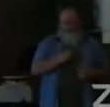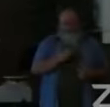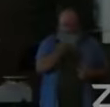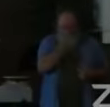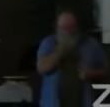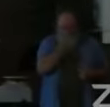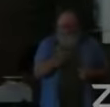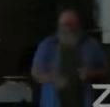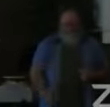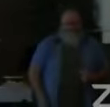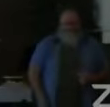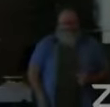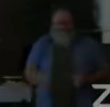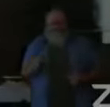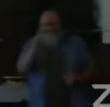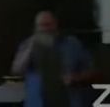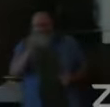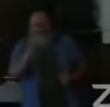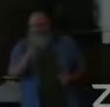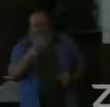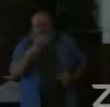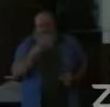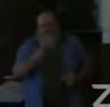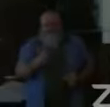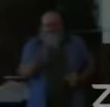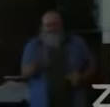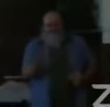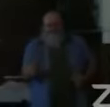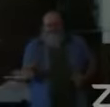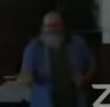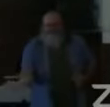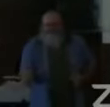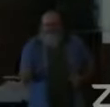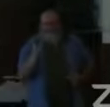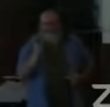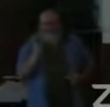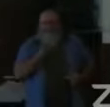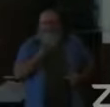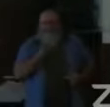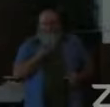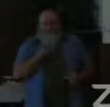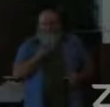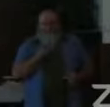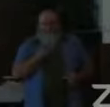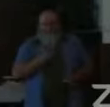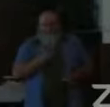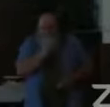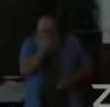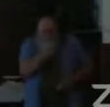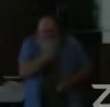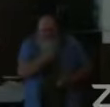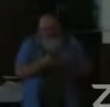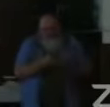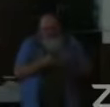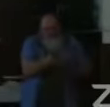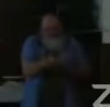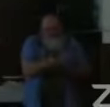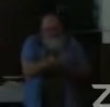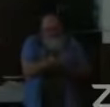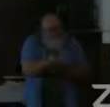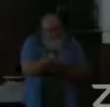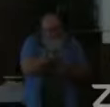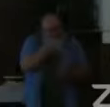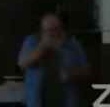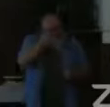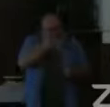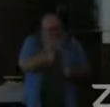morning. Starting in verse 1, it says this: Therefore, since we have been justified through faith, and we preached on that a couple of weeks ago, but we've